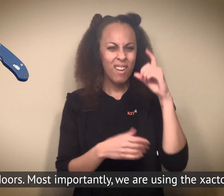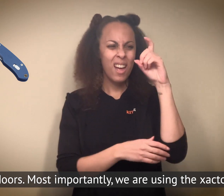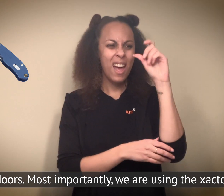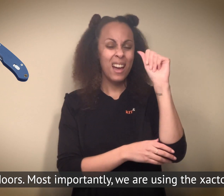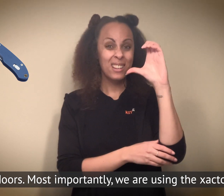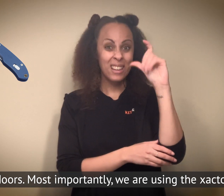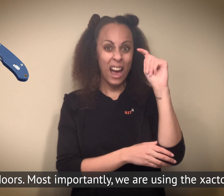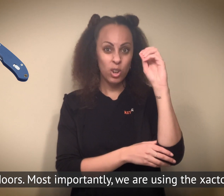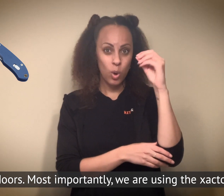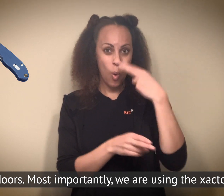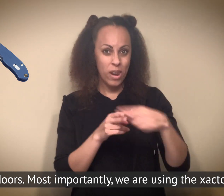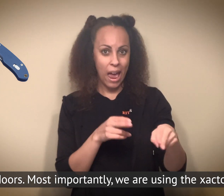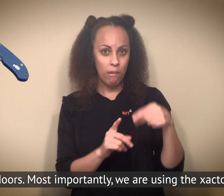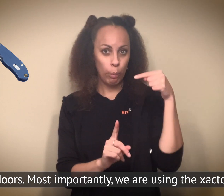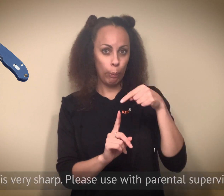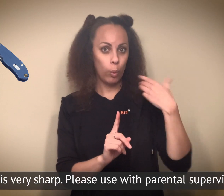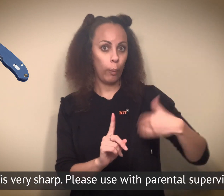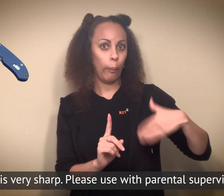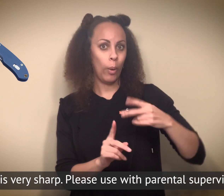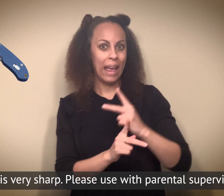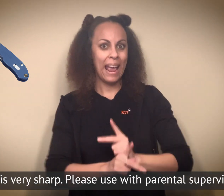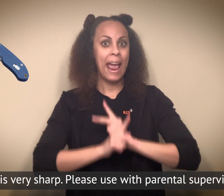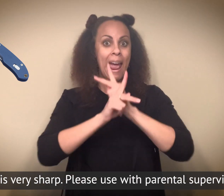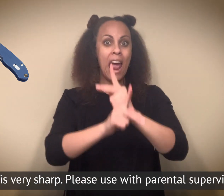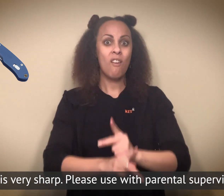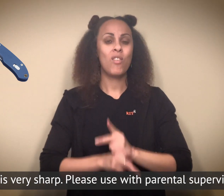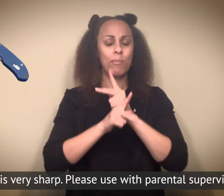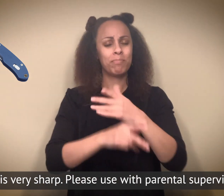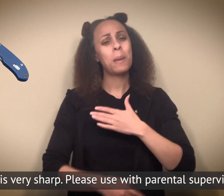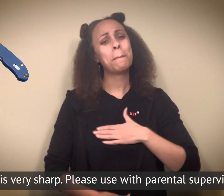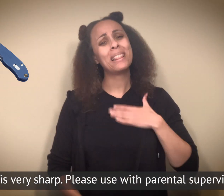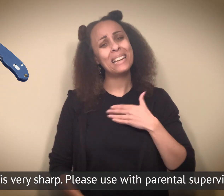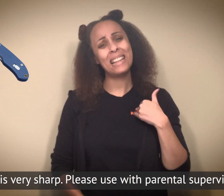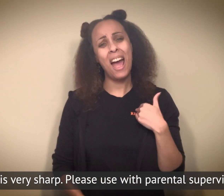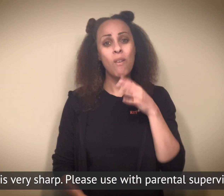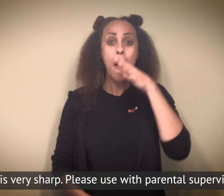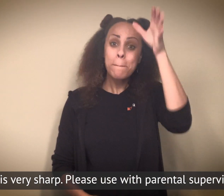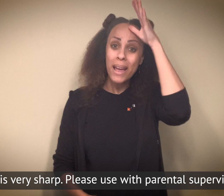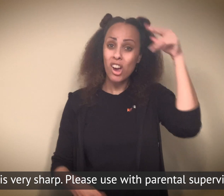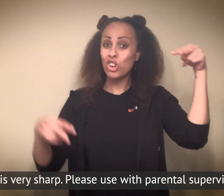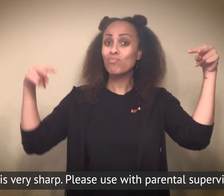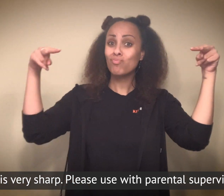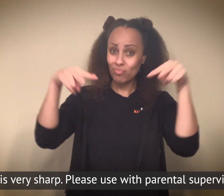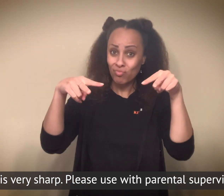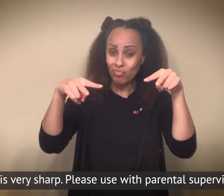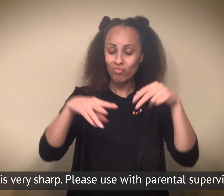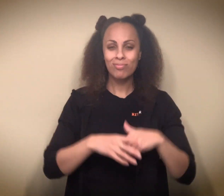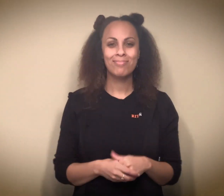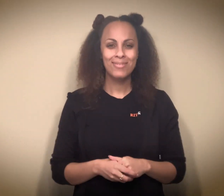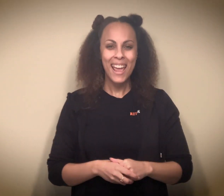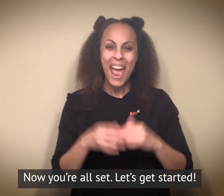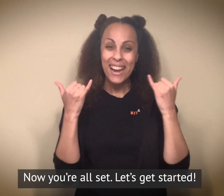importantly, we are using the X-Acto knife, which is very sharp, so please use with